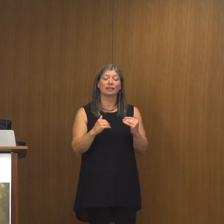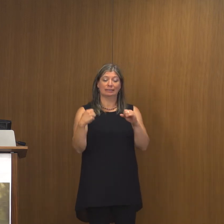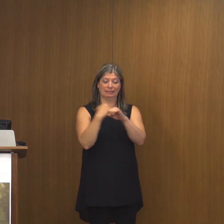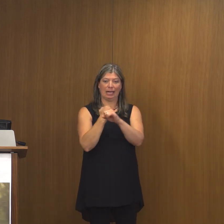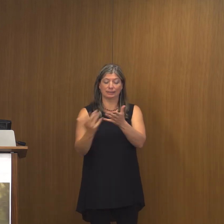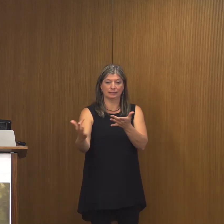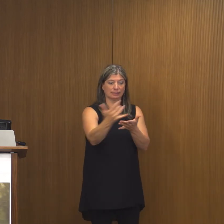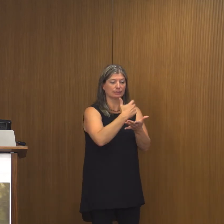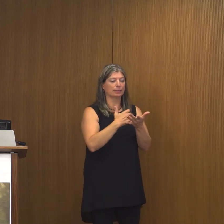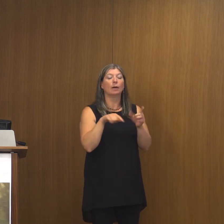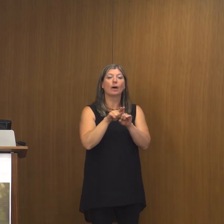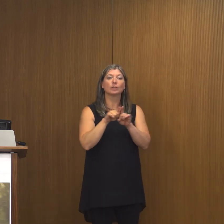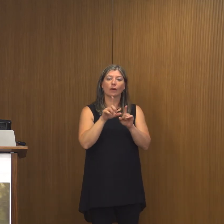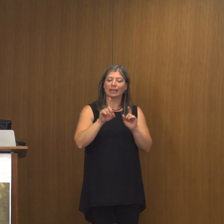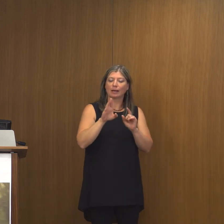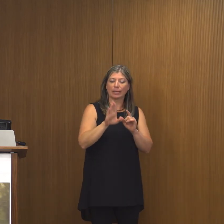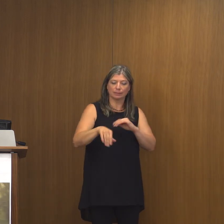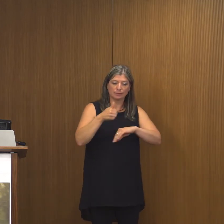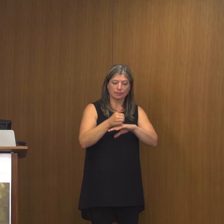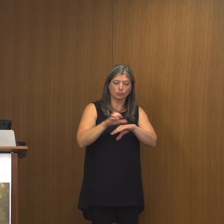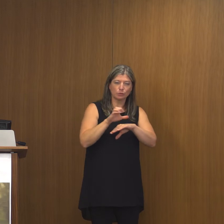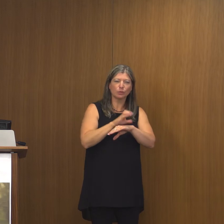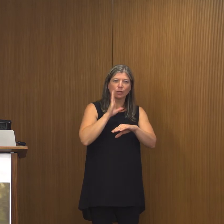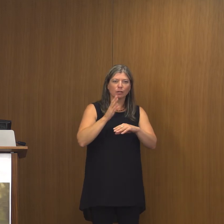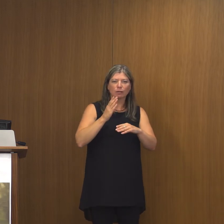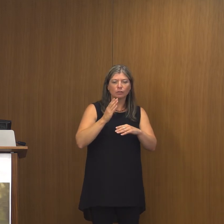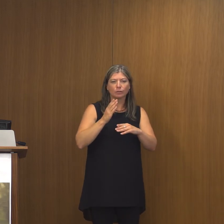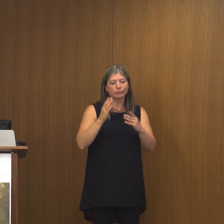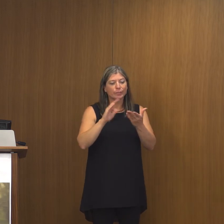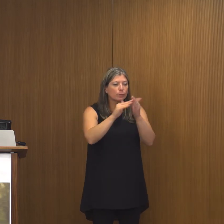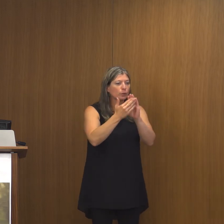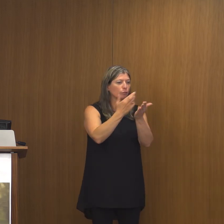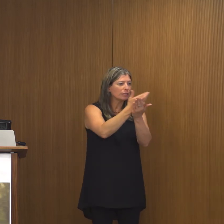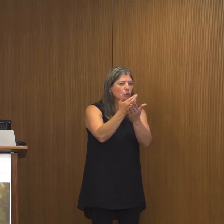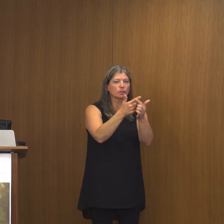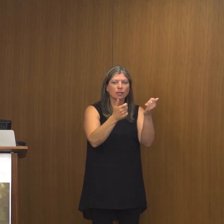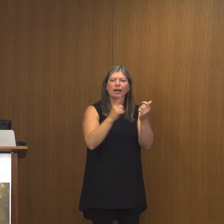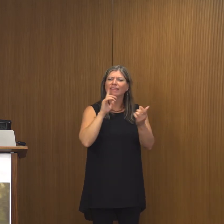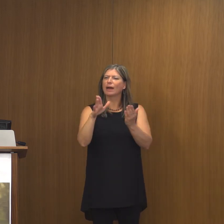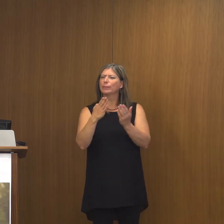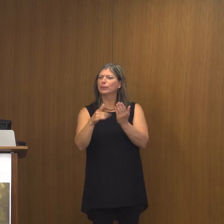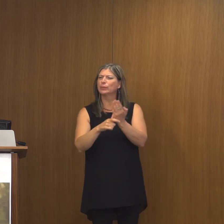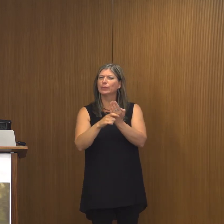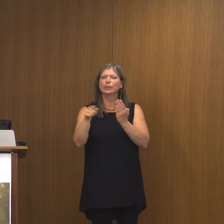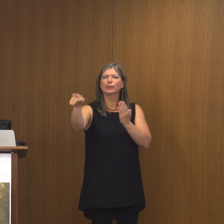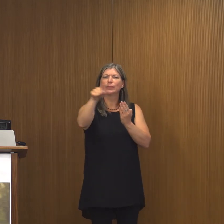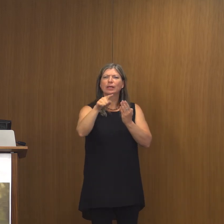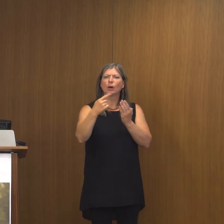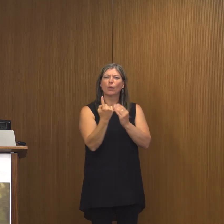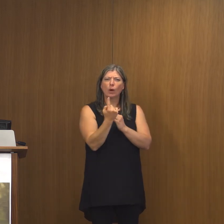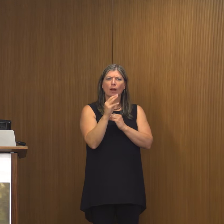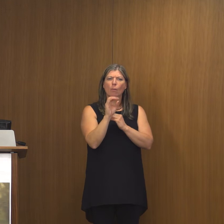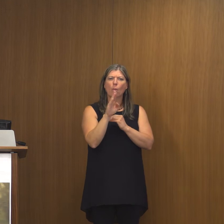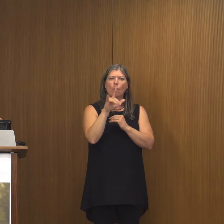community resources. So that's the little pamphlet you see on your table. The blue one is about, for example, one mobile app